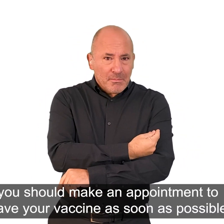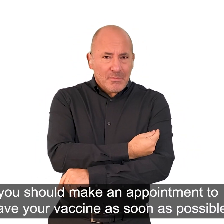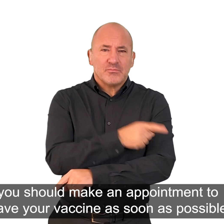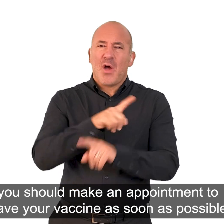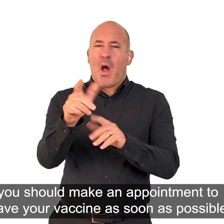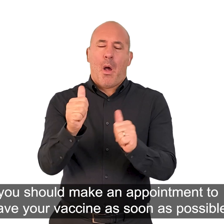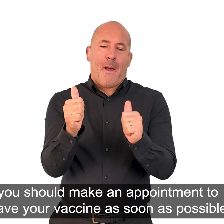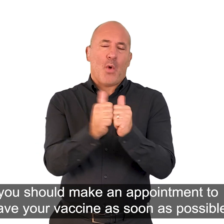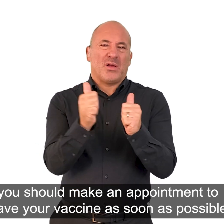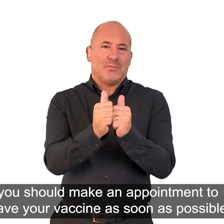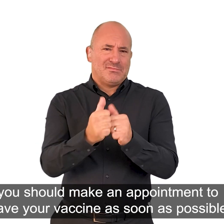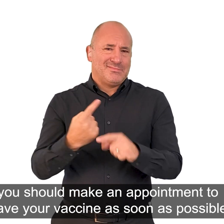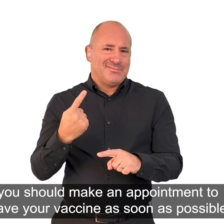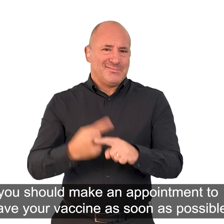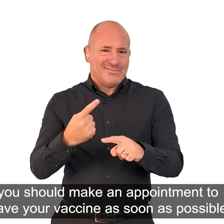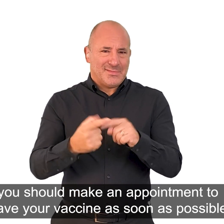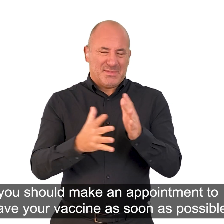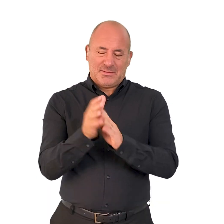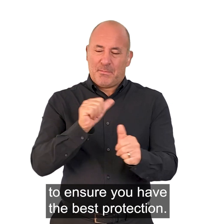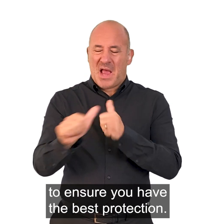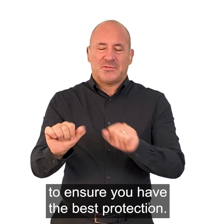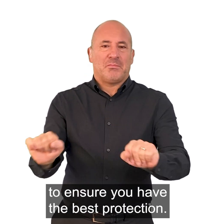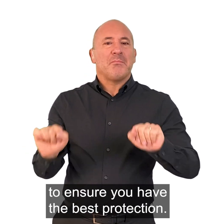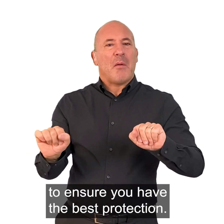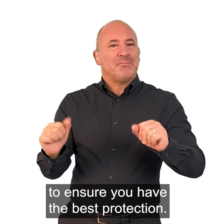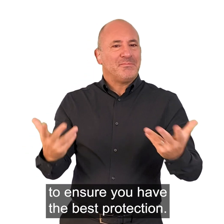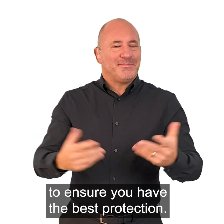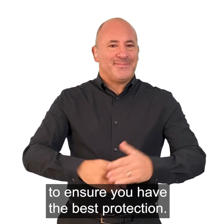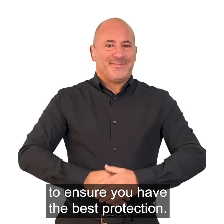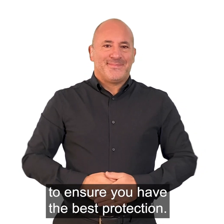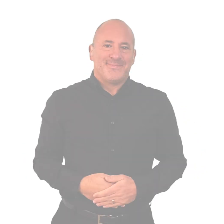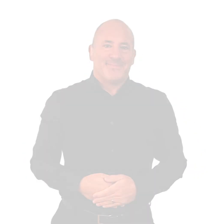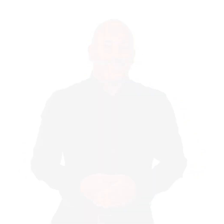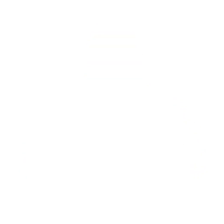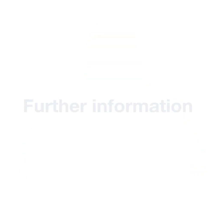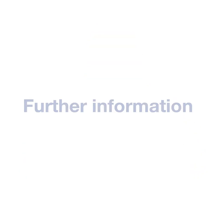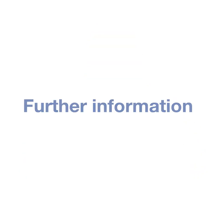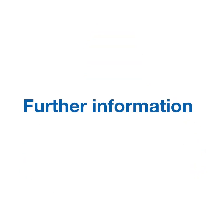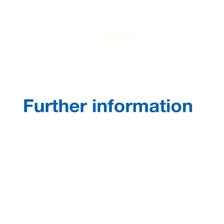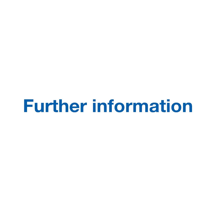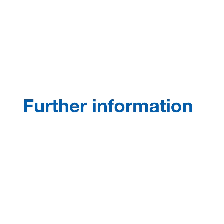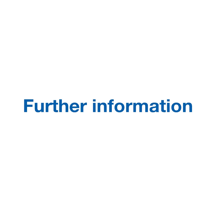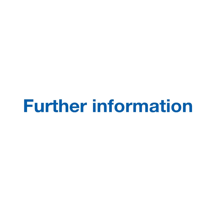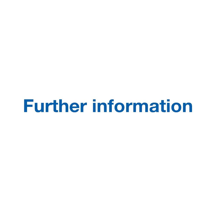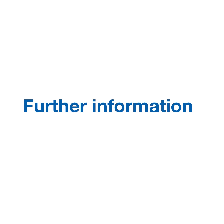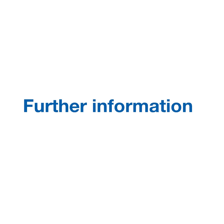make an appointment to have your vaccine as soon as possible to ensure you have the best protection. Further information.